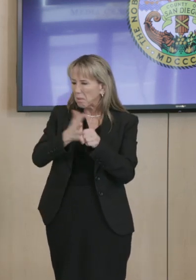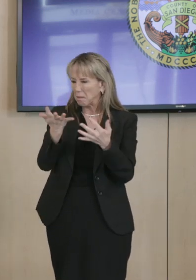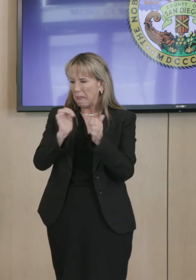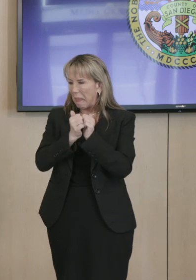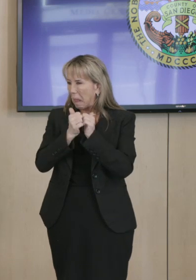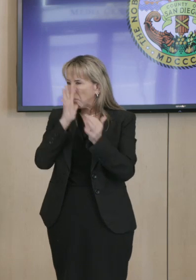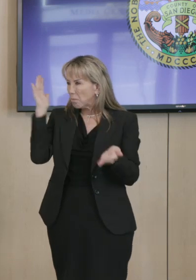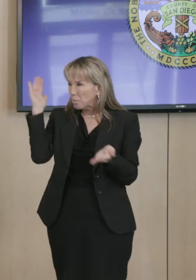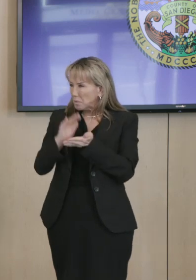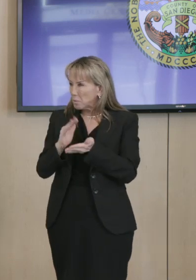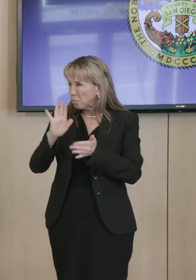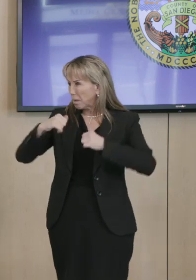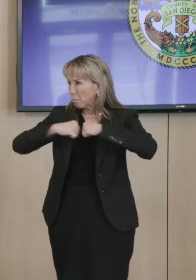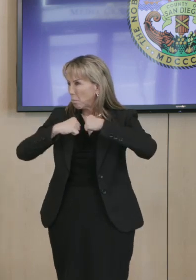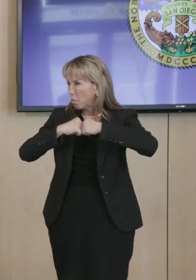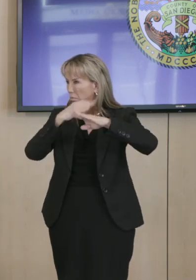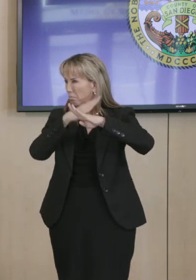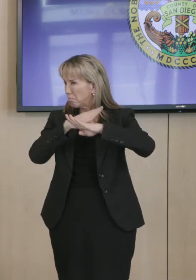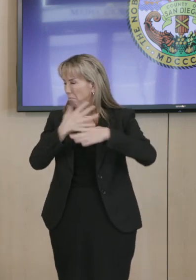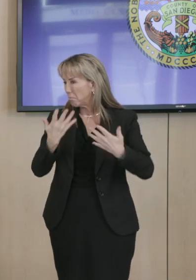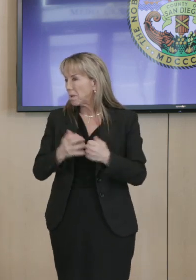Okay, Dr. McDonald's going to answer that one.